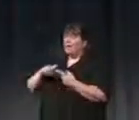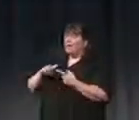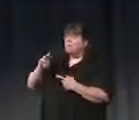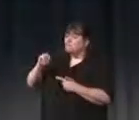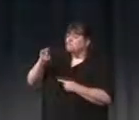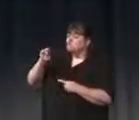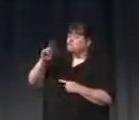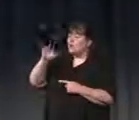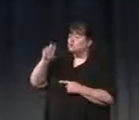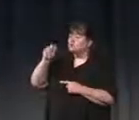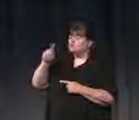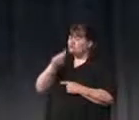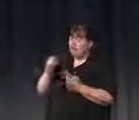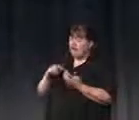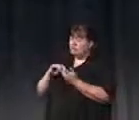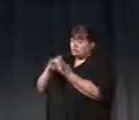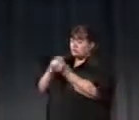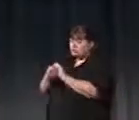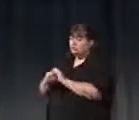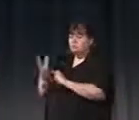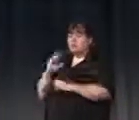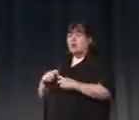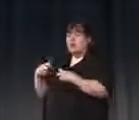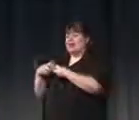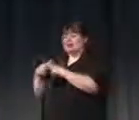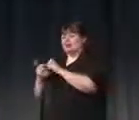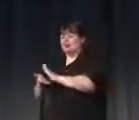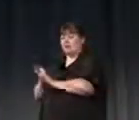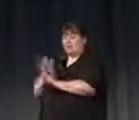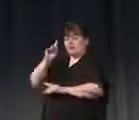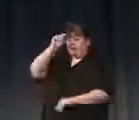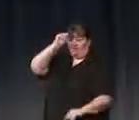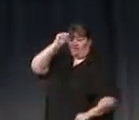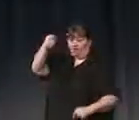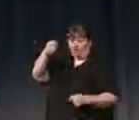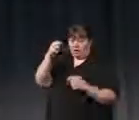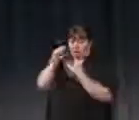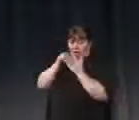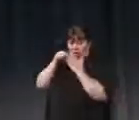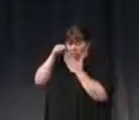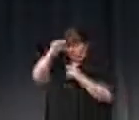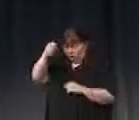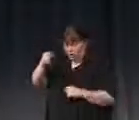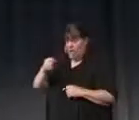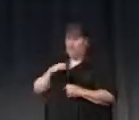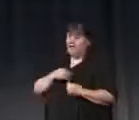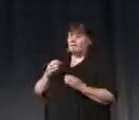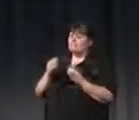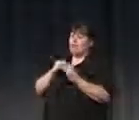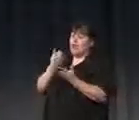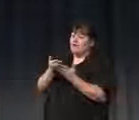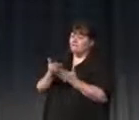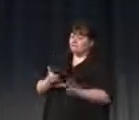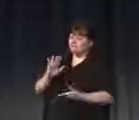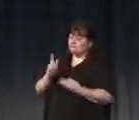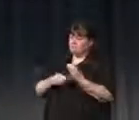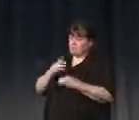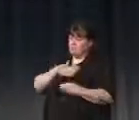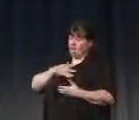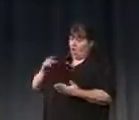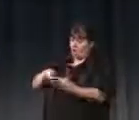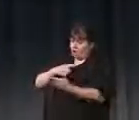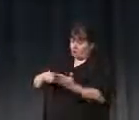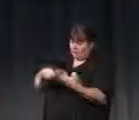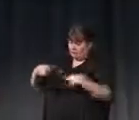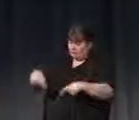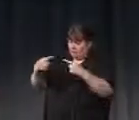has moved from, at this point in time, from electronics into critical theory. It's further evidence for my argument about the emergence of modulation as